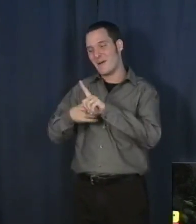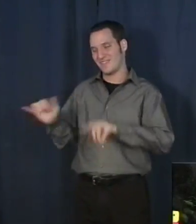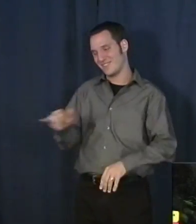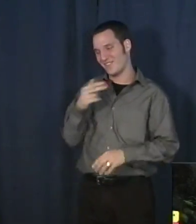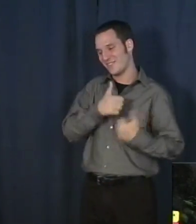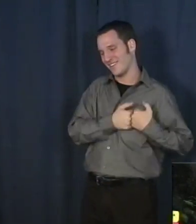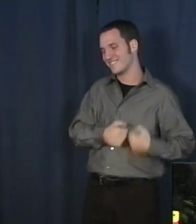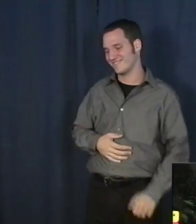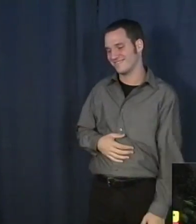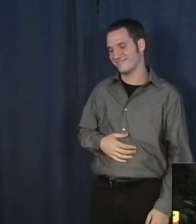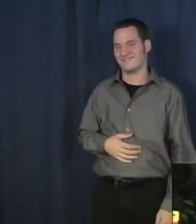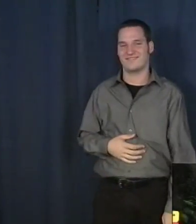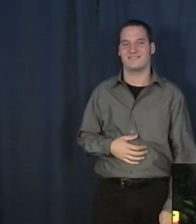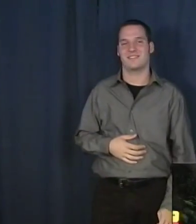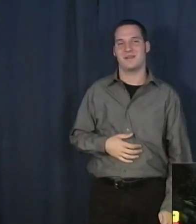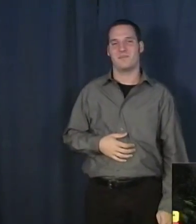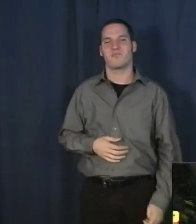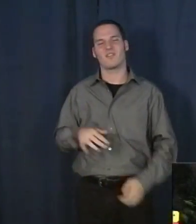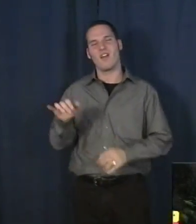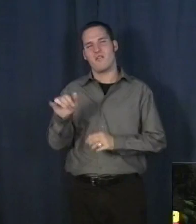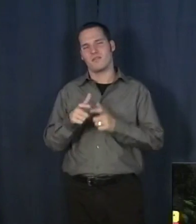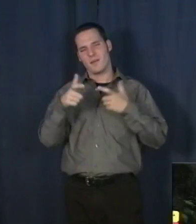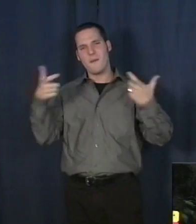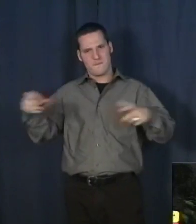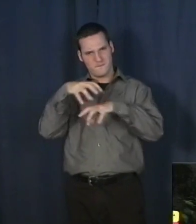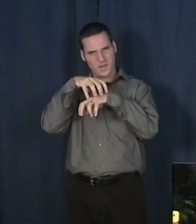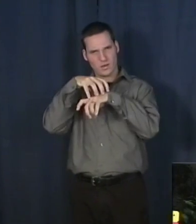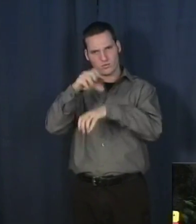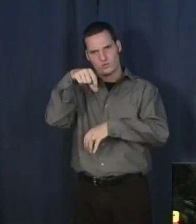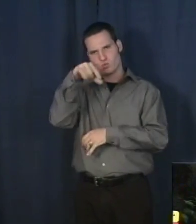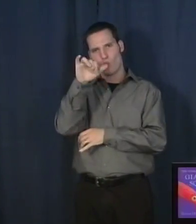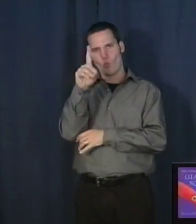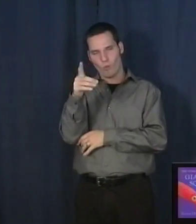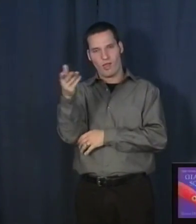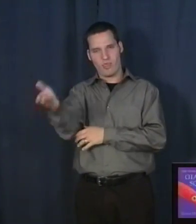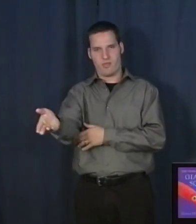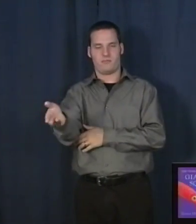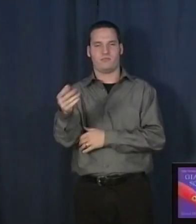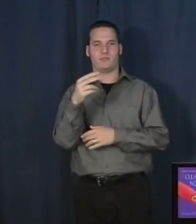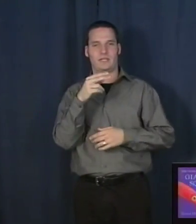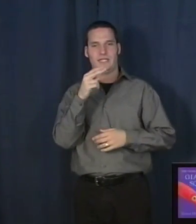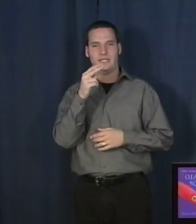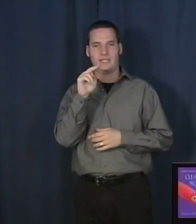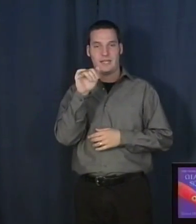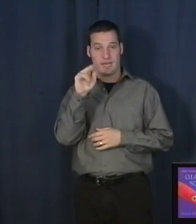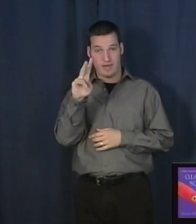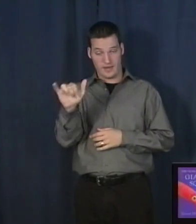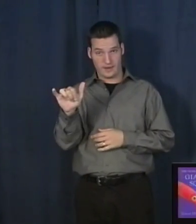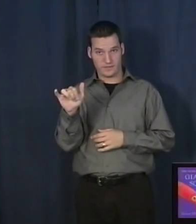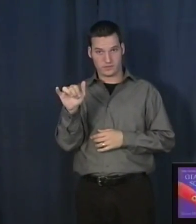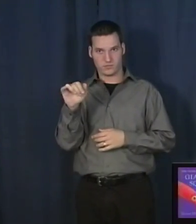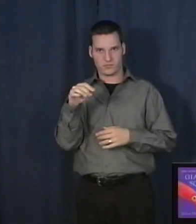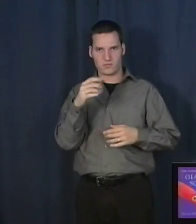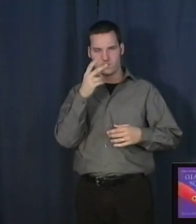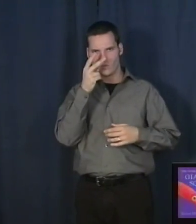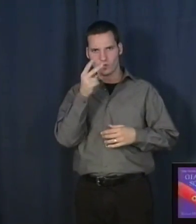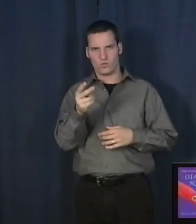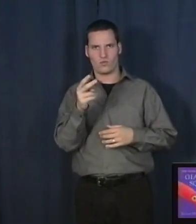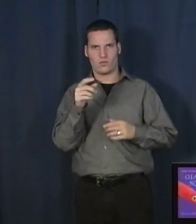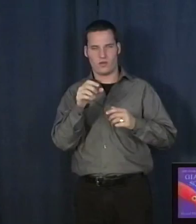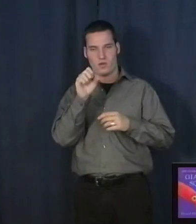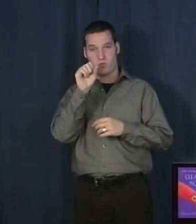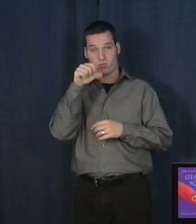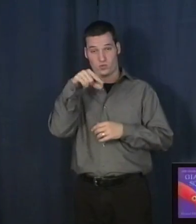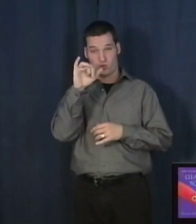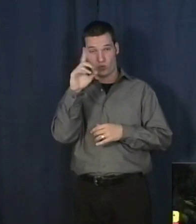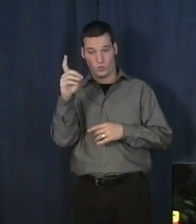sleep on the couch for a month too, honey. Mm-hmm. Yeah. There are some awfully big squids out there. The Navy research vessel saw a squid wrestling with a giant